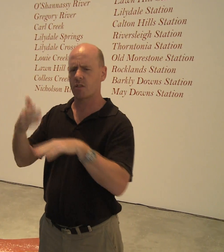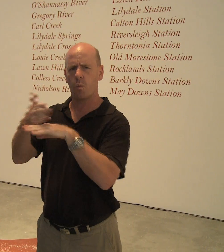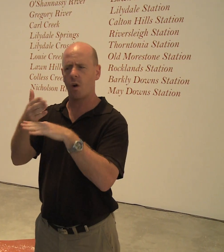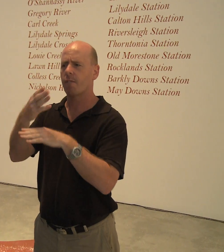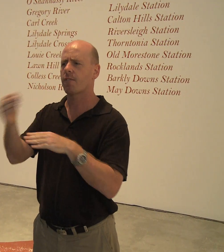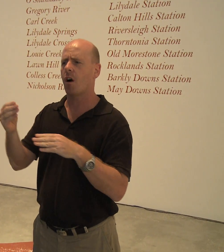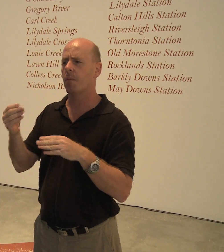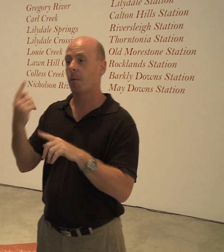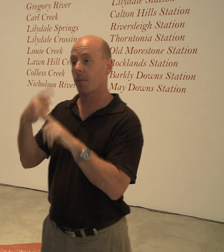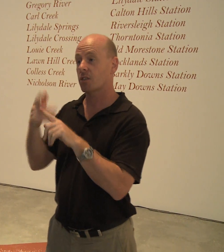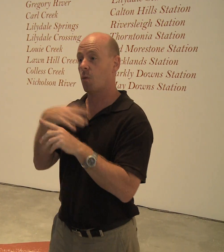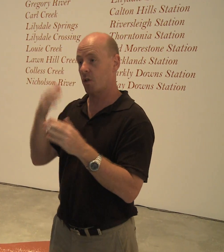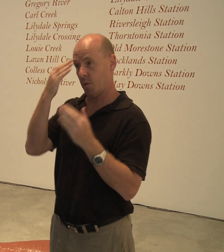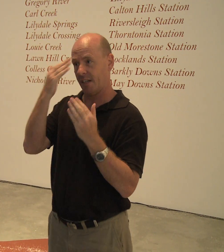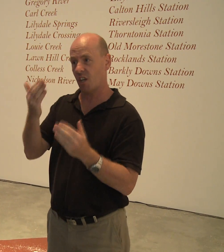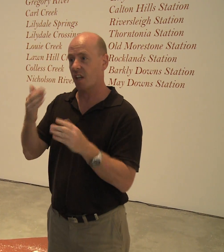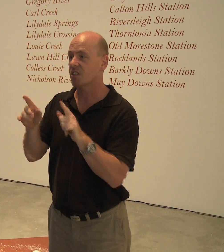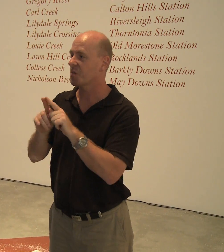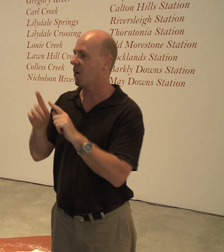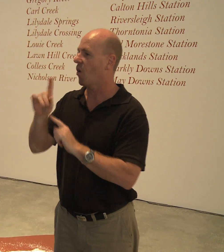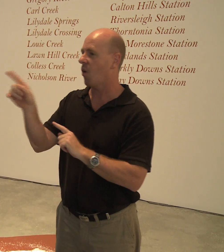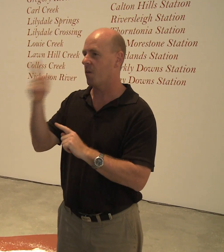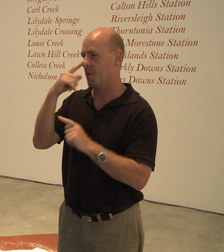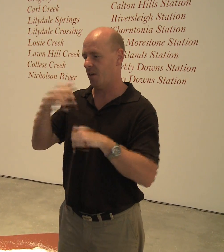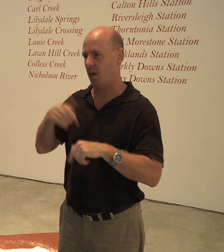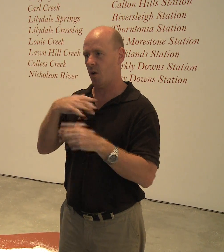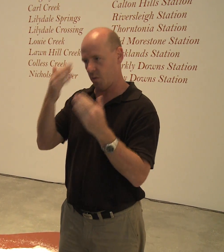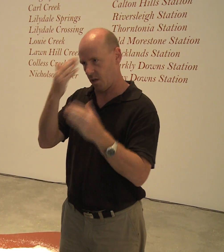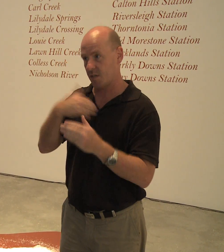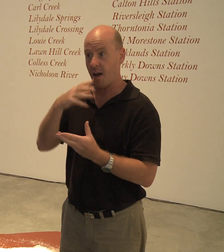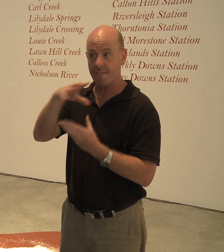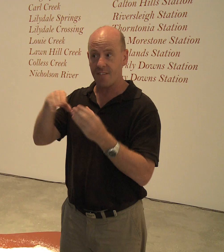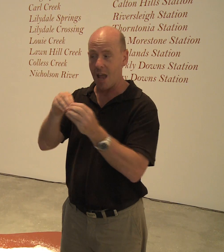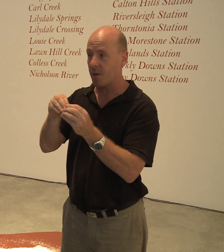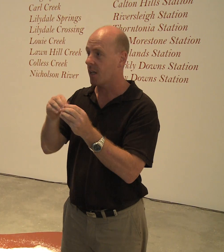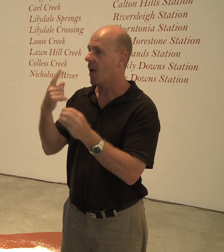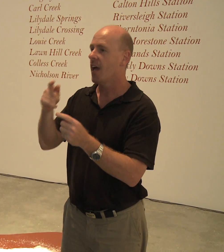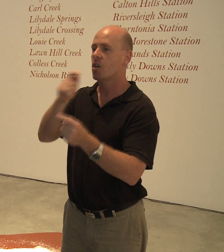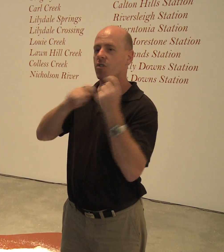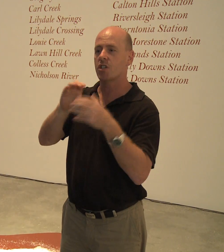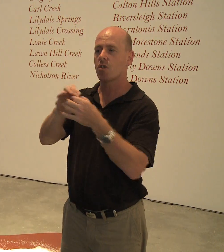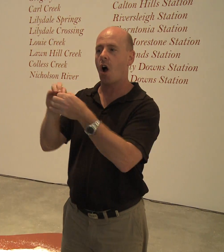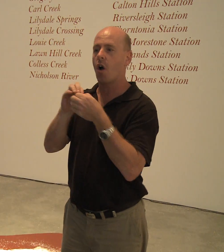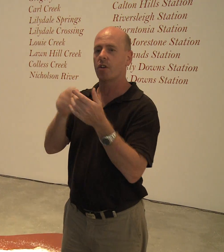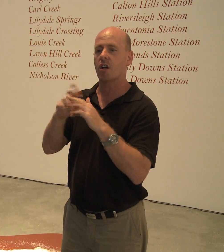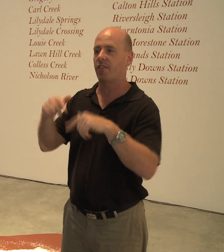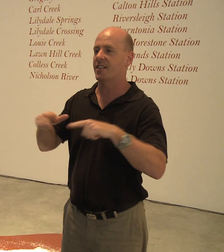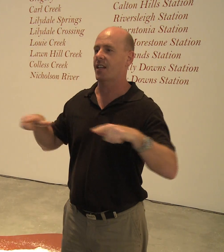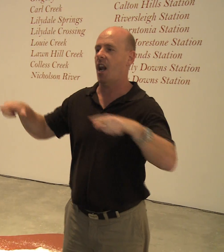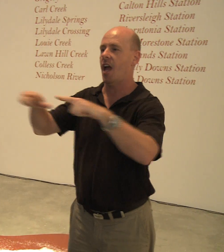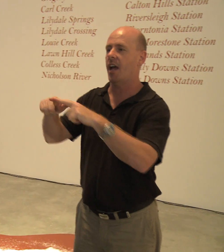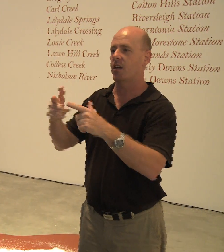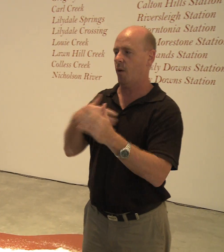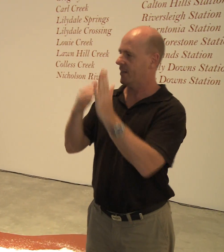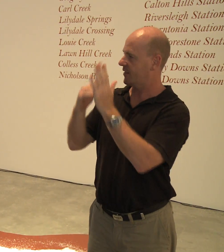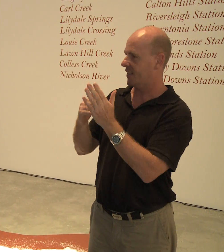I also want to acknowledge, as well as everyone who's here, my family and traditional owners of this land we're